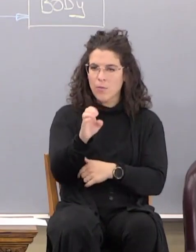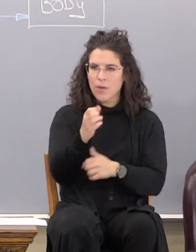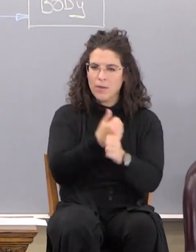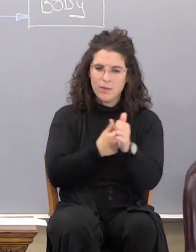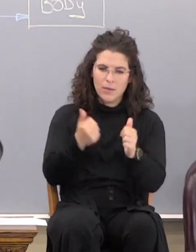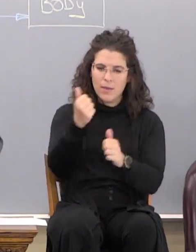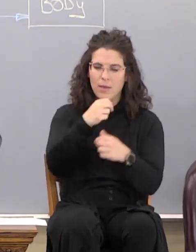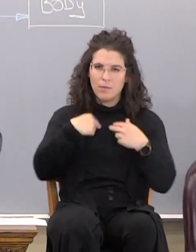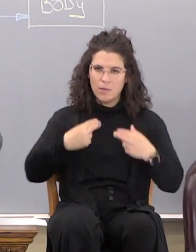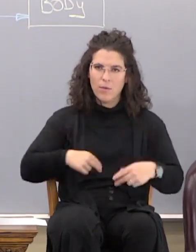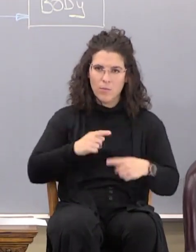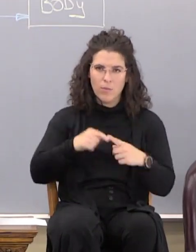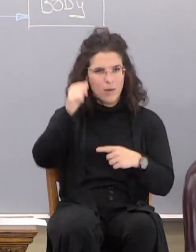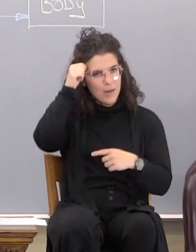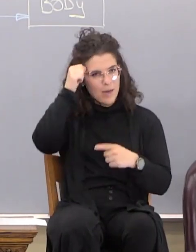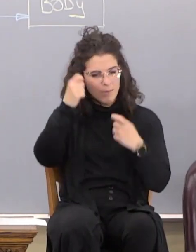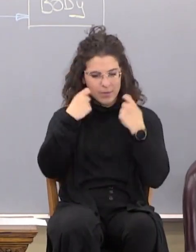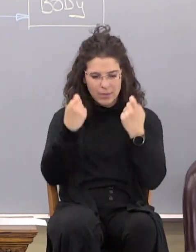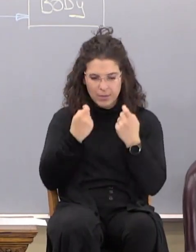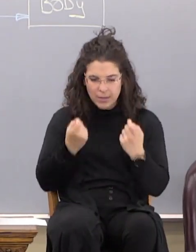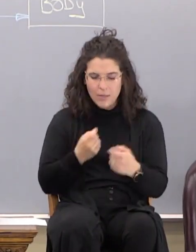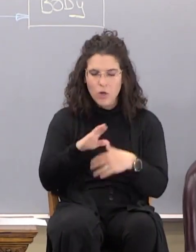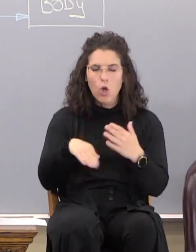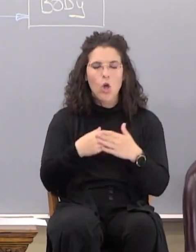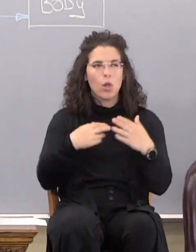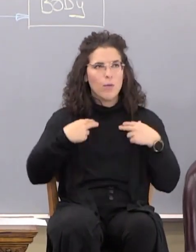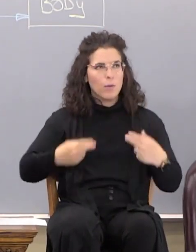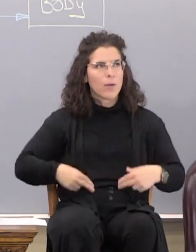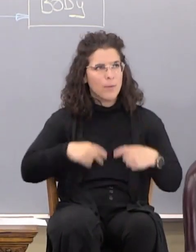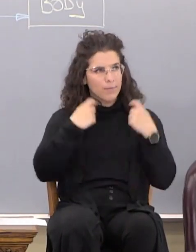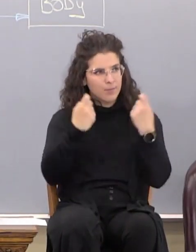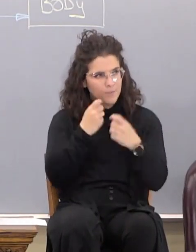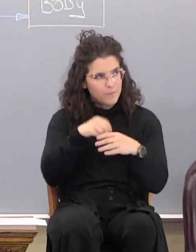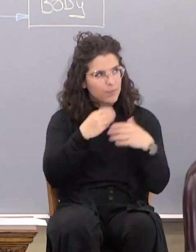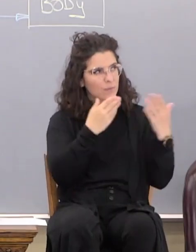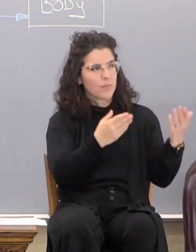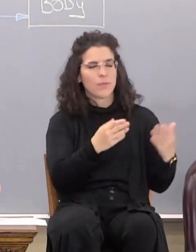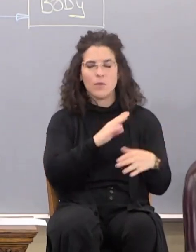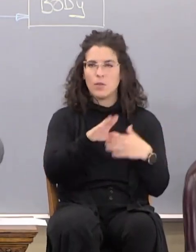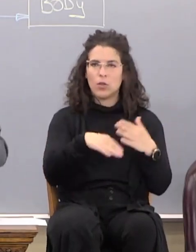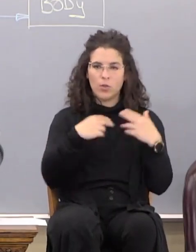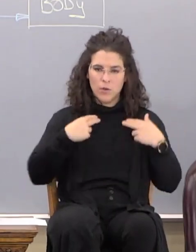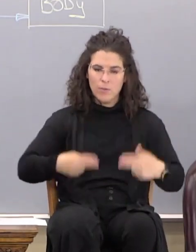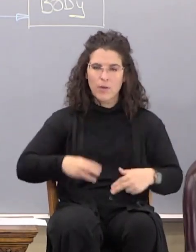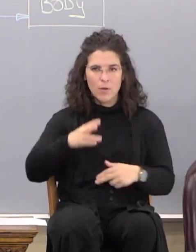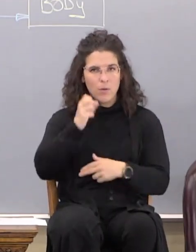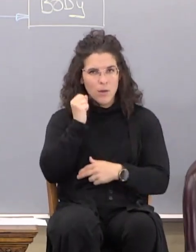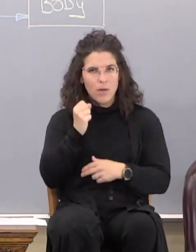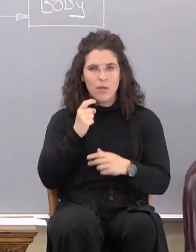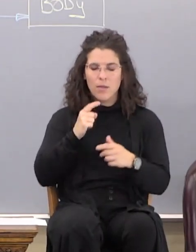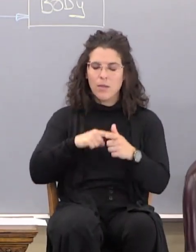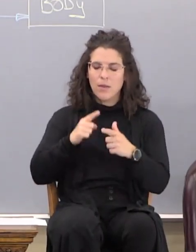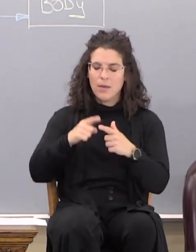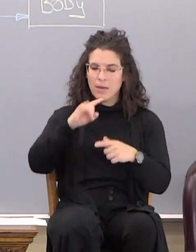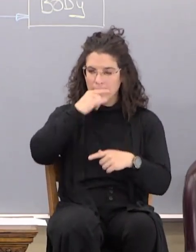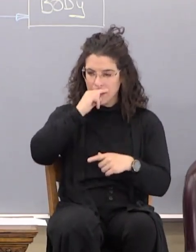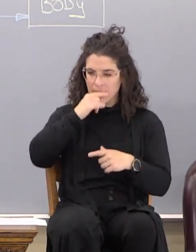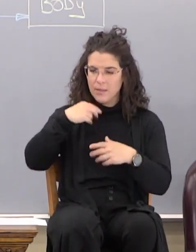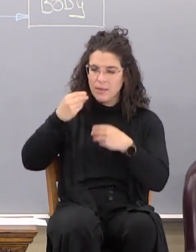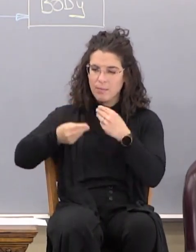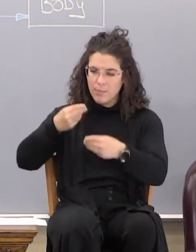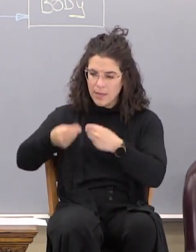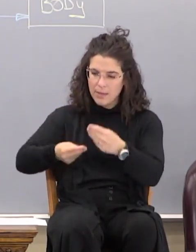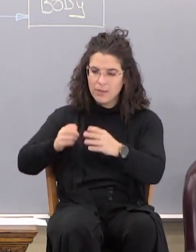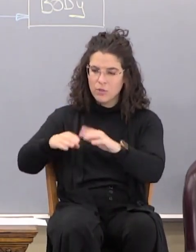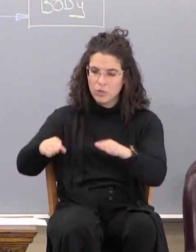When Adam sinned, all of humanity sinned in him because he's all that humanity was. And then he began to have kids, and he passed on to his